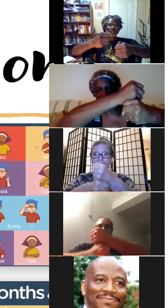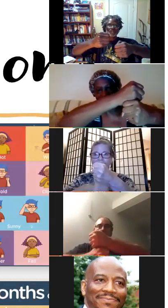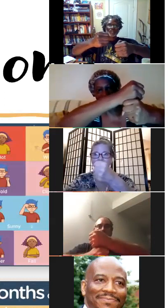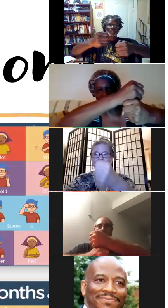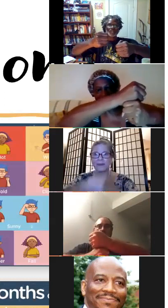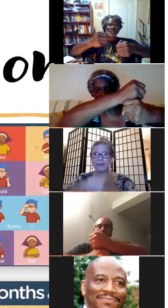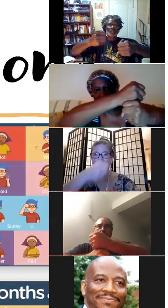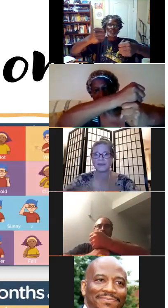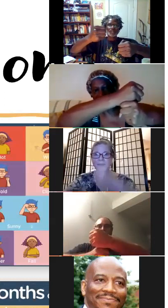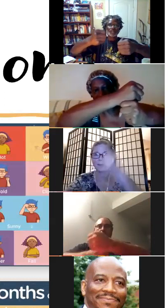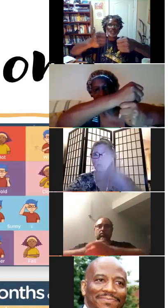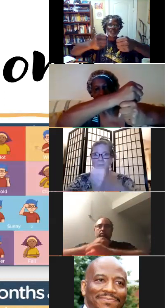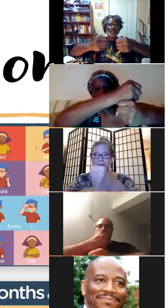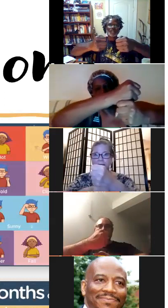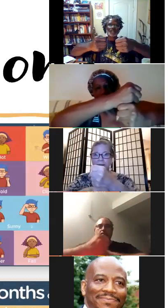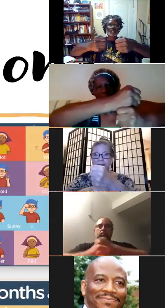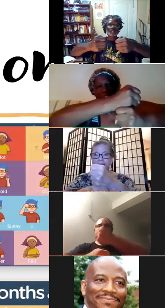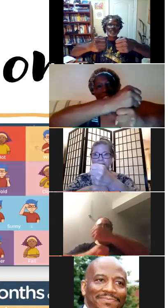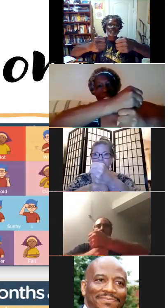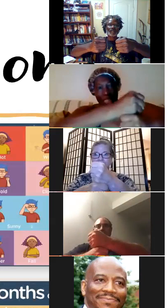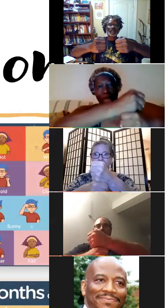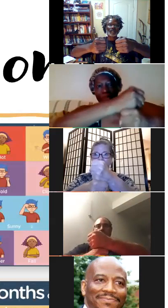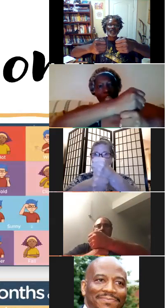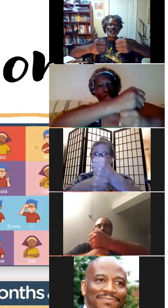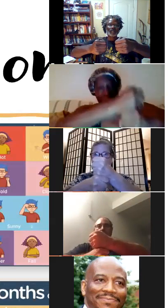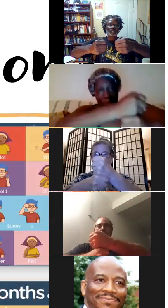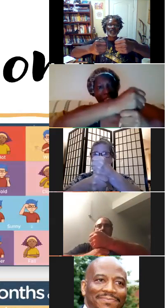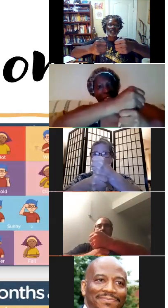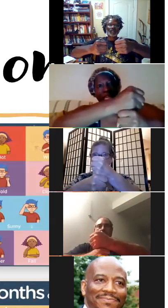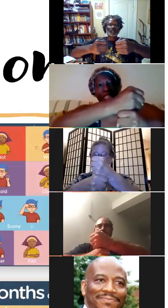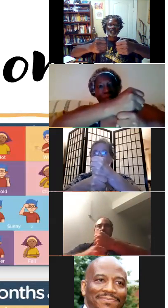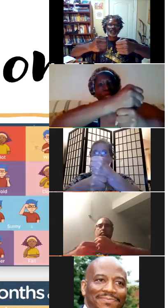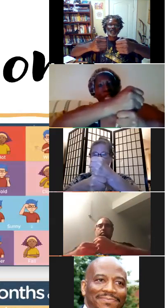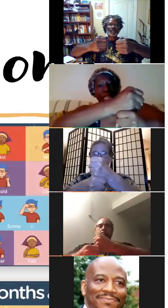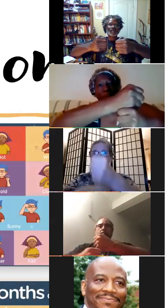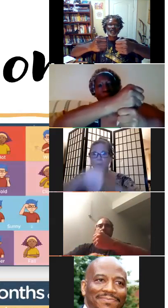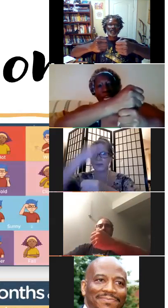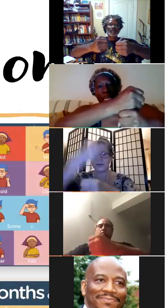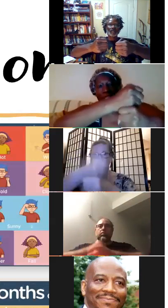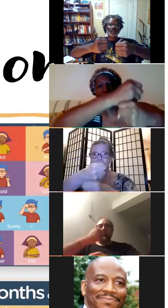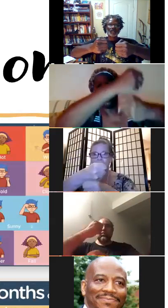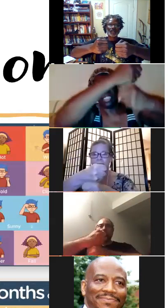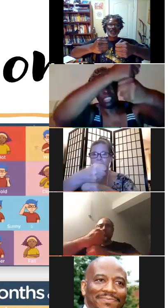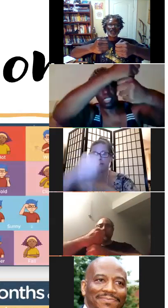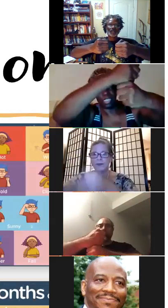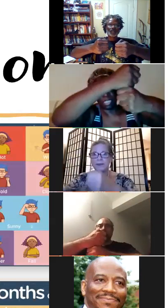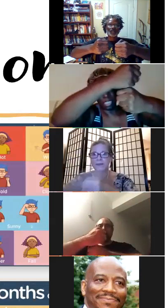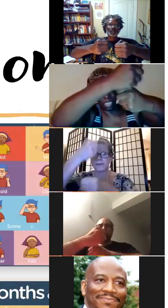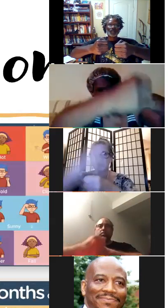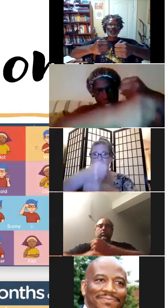You land your non-dominant hand atop your, I'm sorry, your dominant hand atop your non-dominant hand.